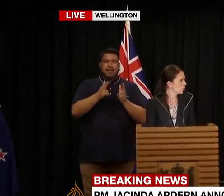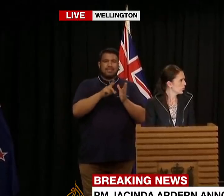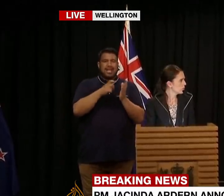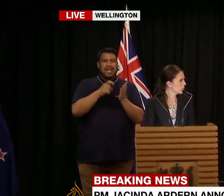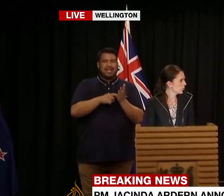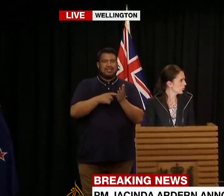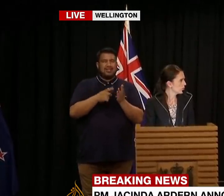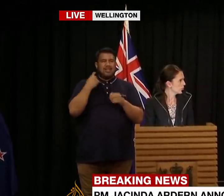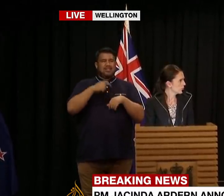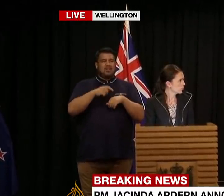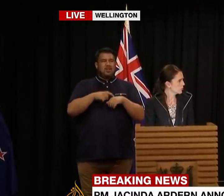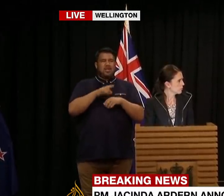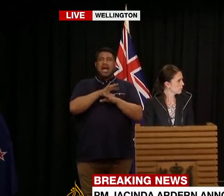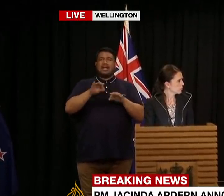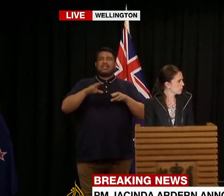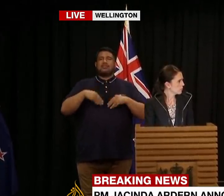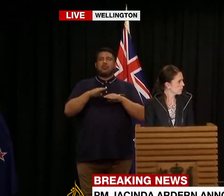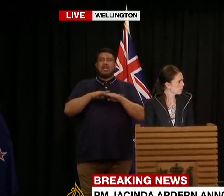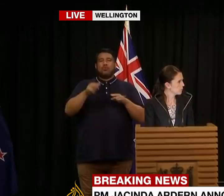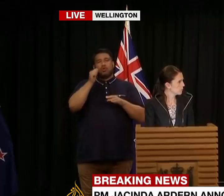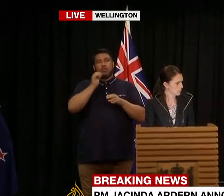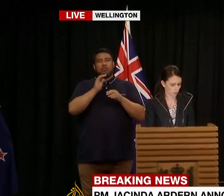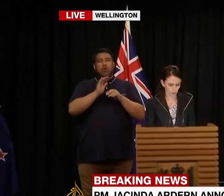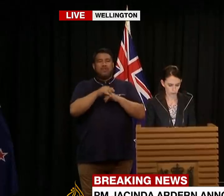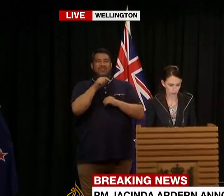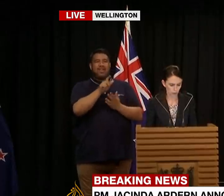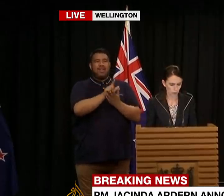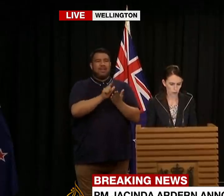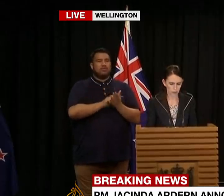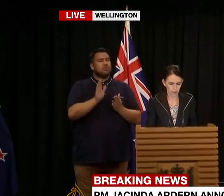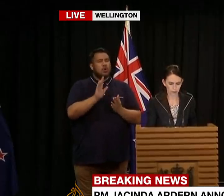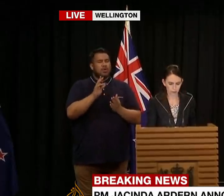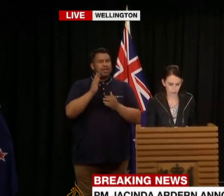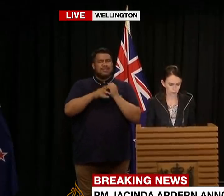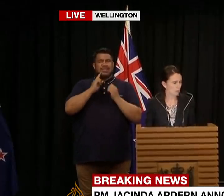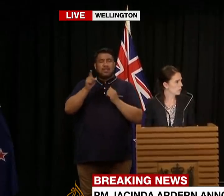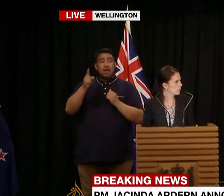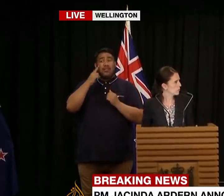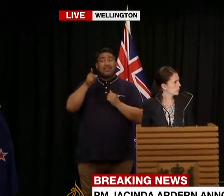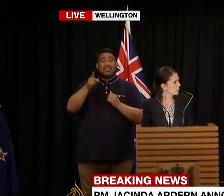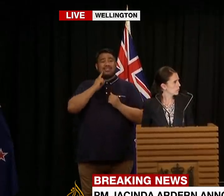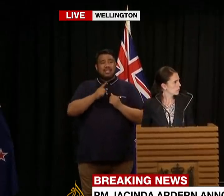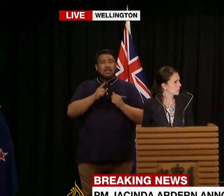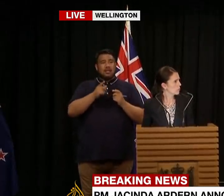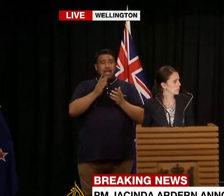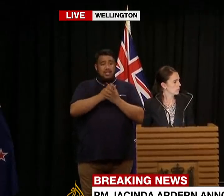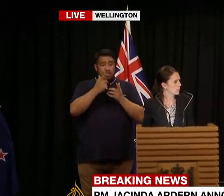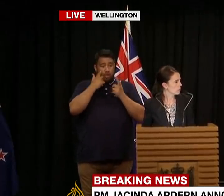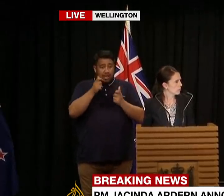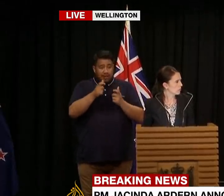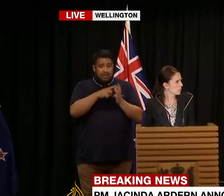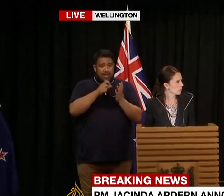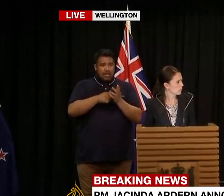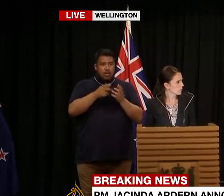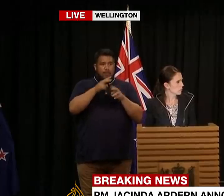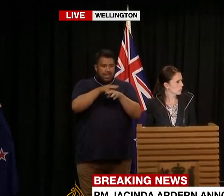Police. As expected, they're talking about a change to New Zealand's gun law. She said the mosque attacks last Friday demonstrated the weakness